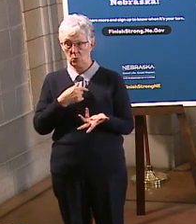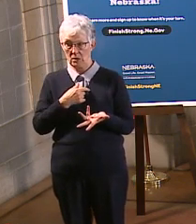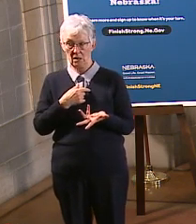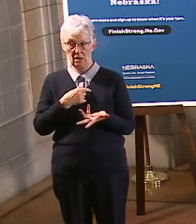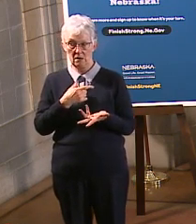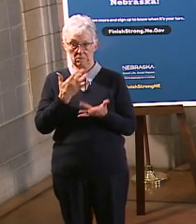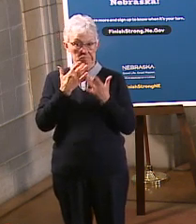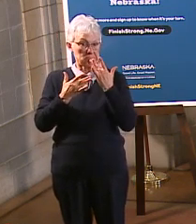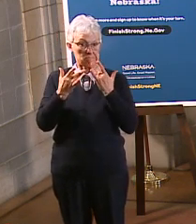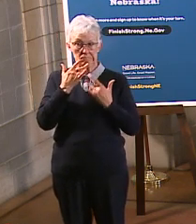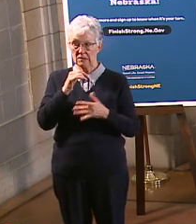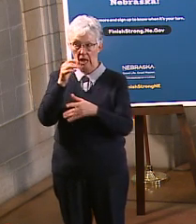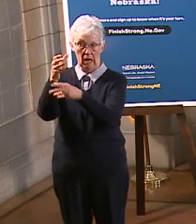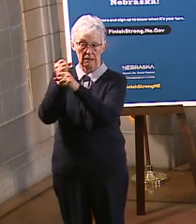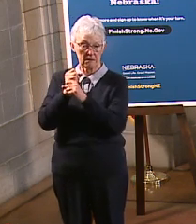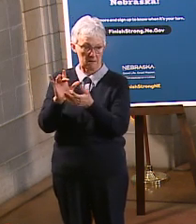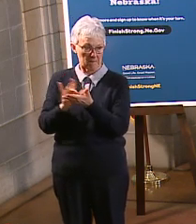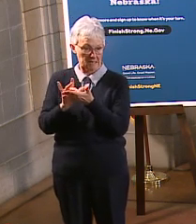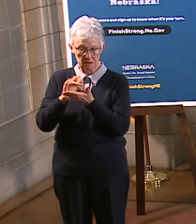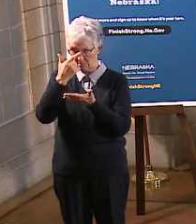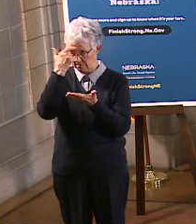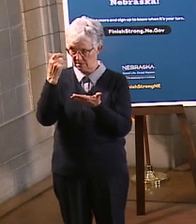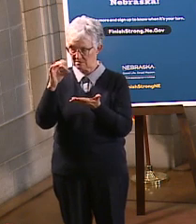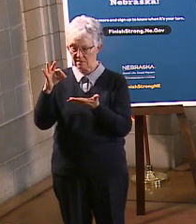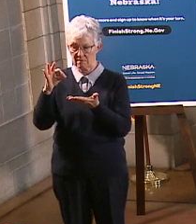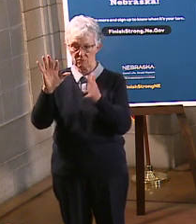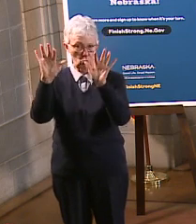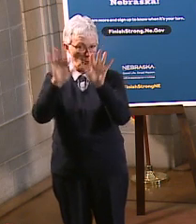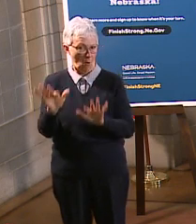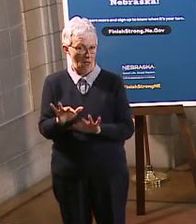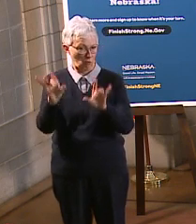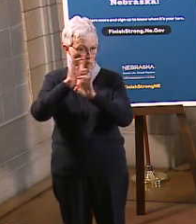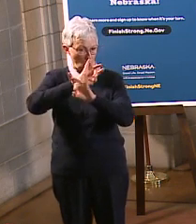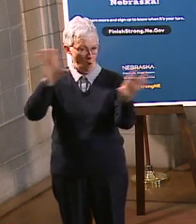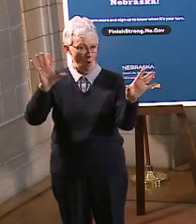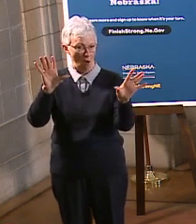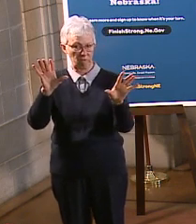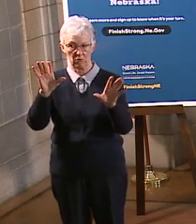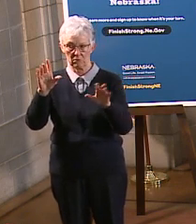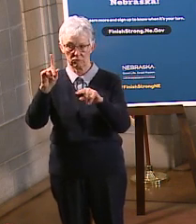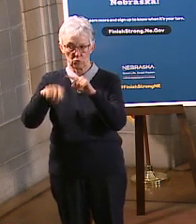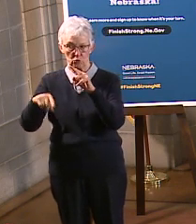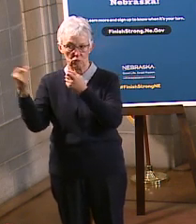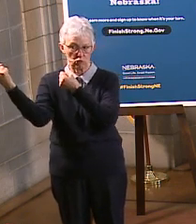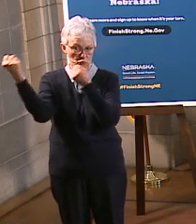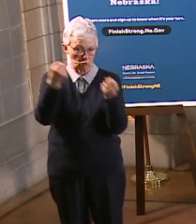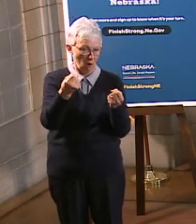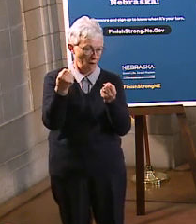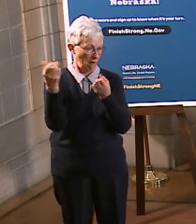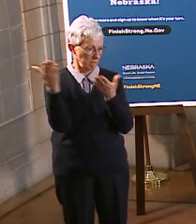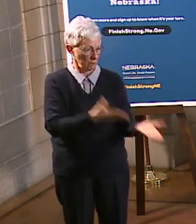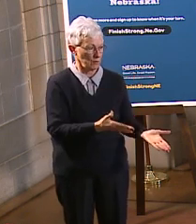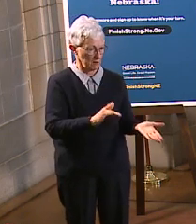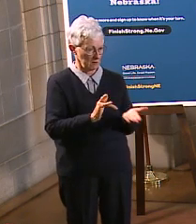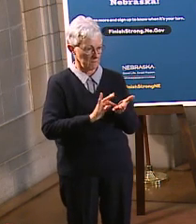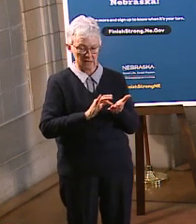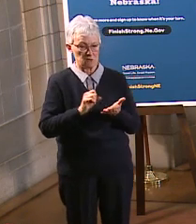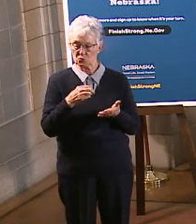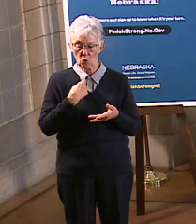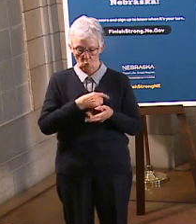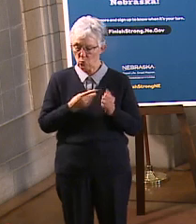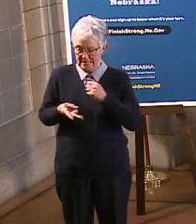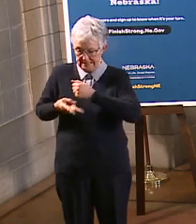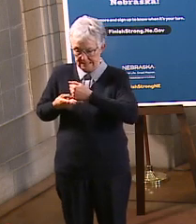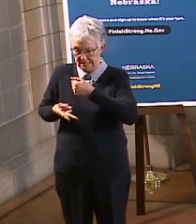that potentially puts that in jeopardy. So we want to make sure that we're keeping that second dose available to be able to make sure the person gets